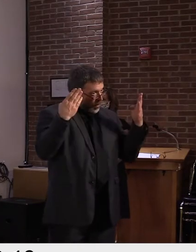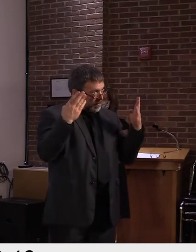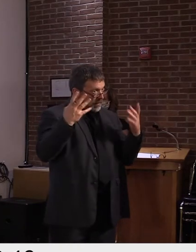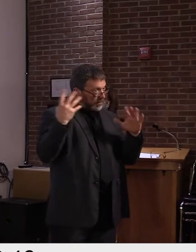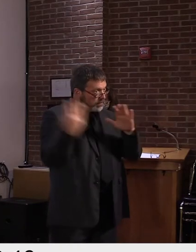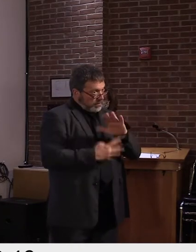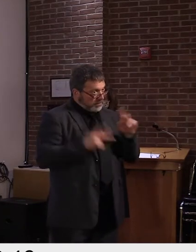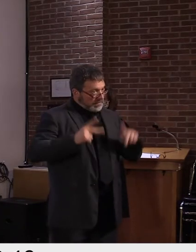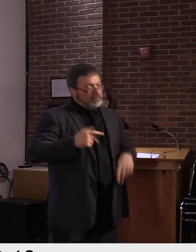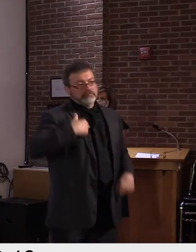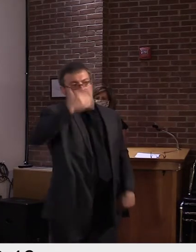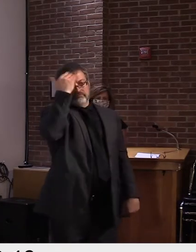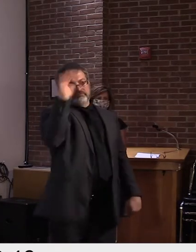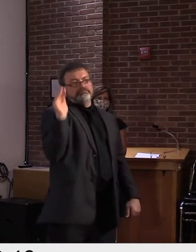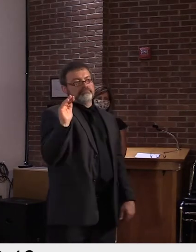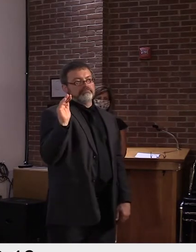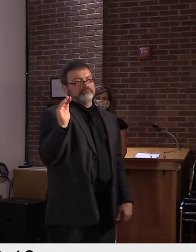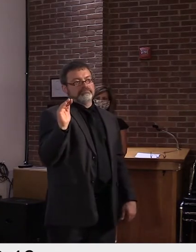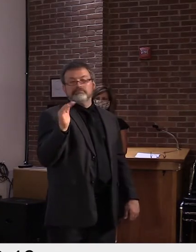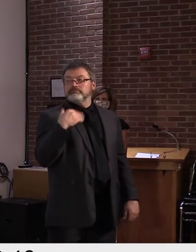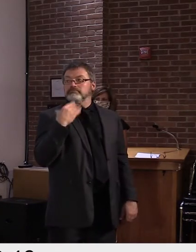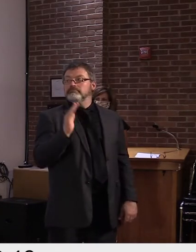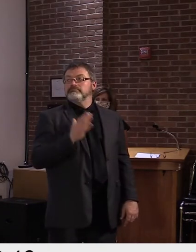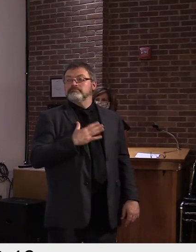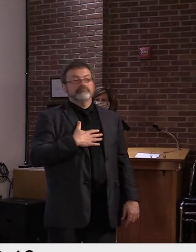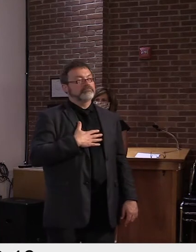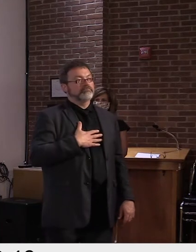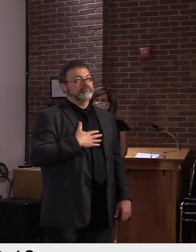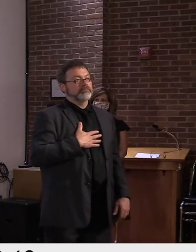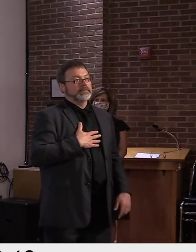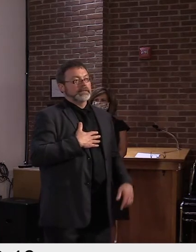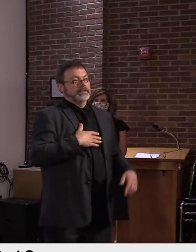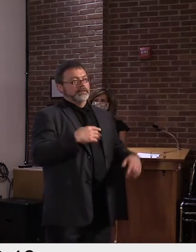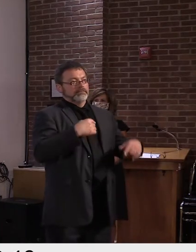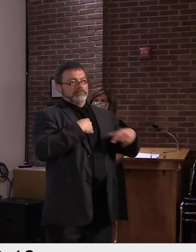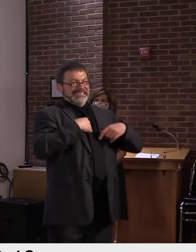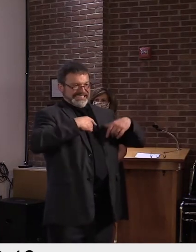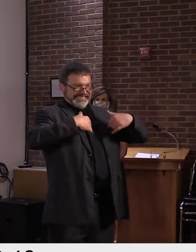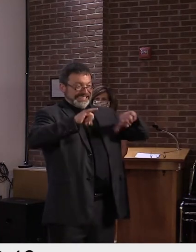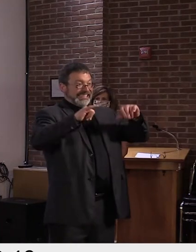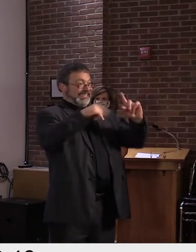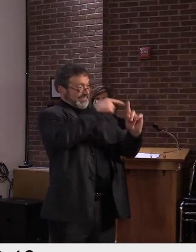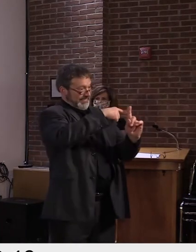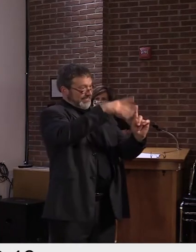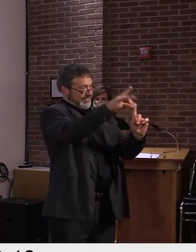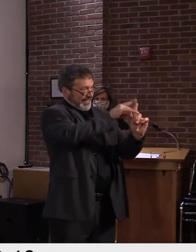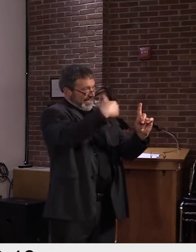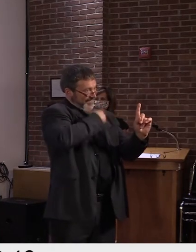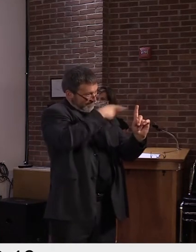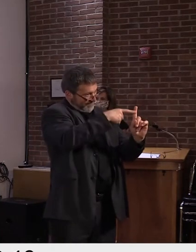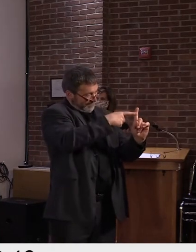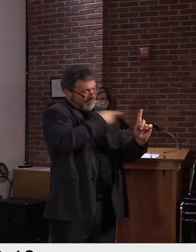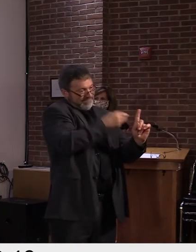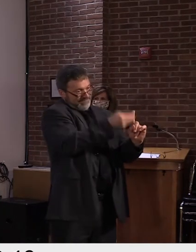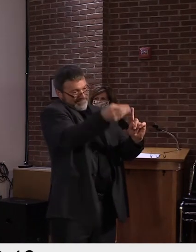We're continuing to go through testing of the workforce, so I don't know if they're shut down